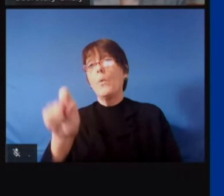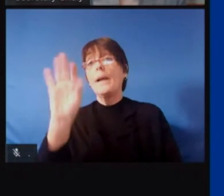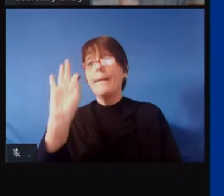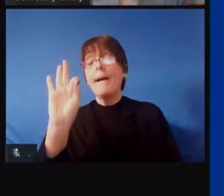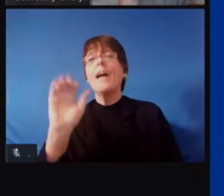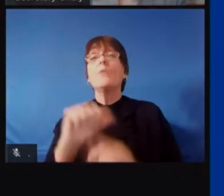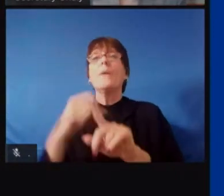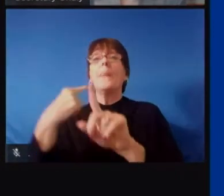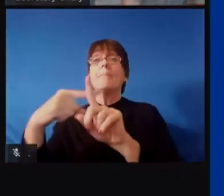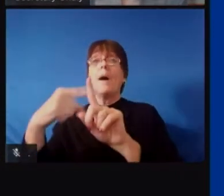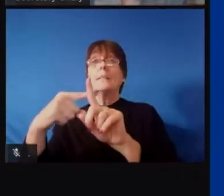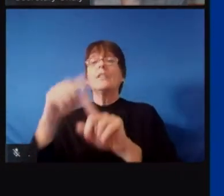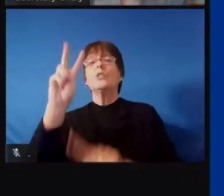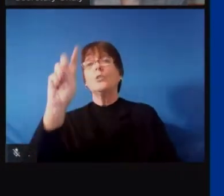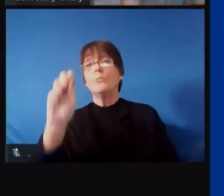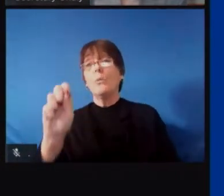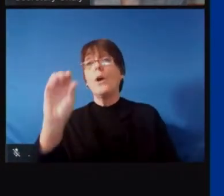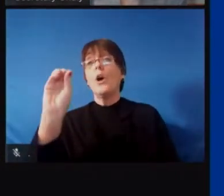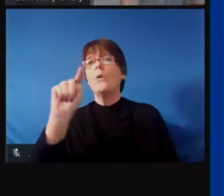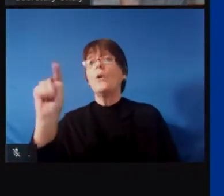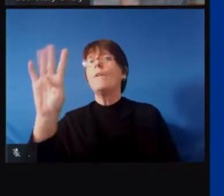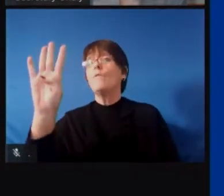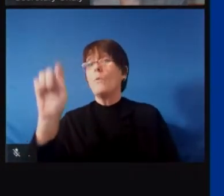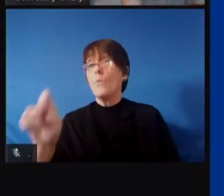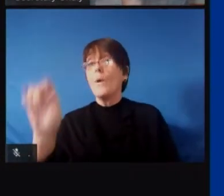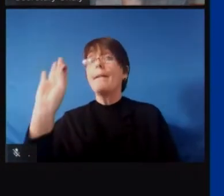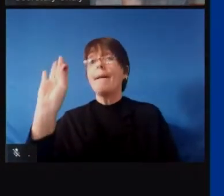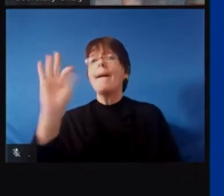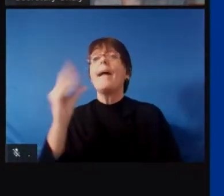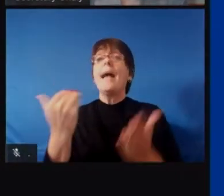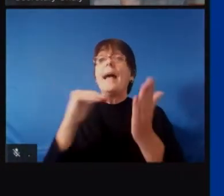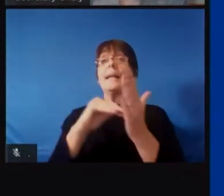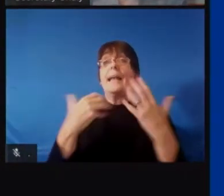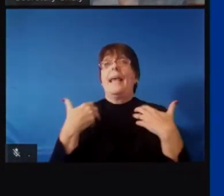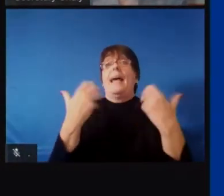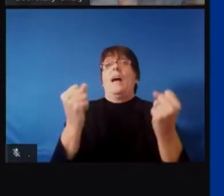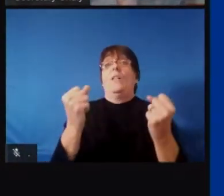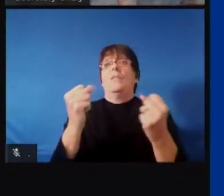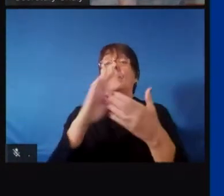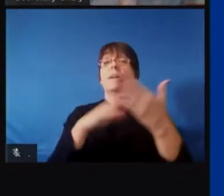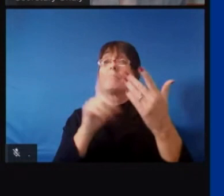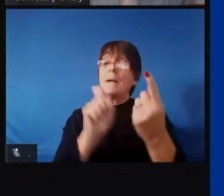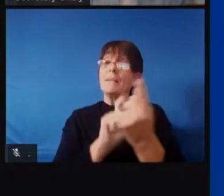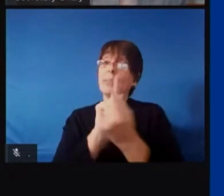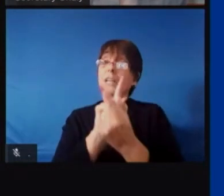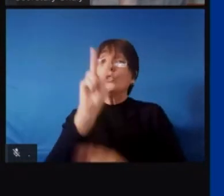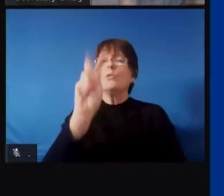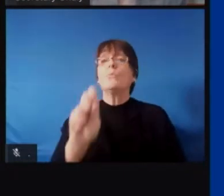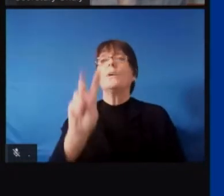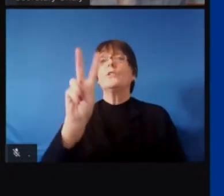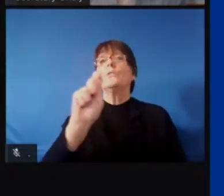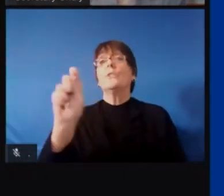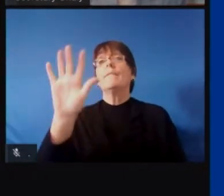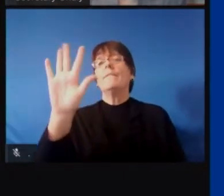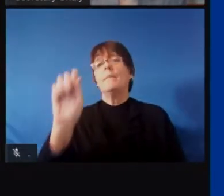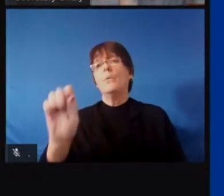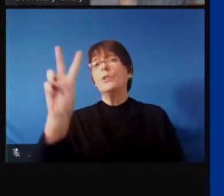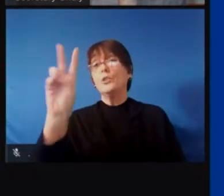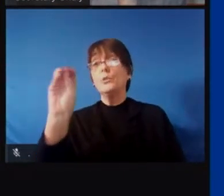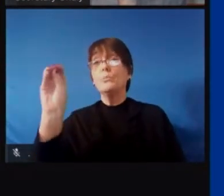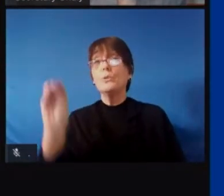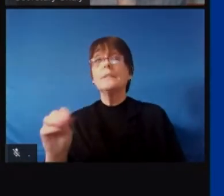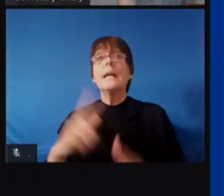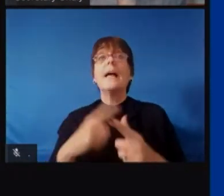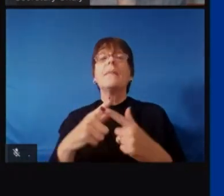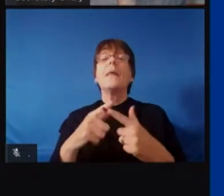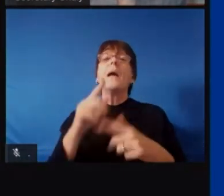the positivity rates 2.0 to 4.9. And again, our health equity quartile needs to be at 2.2 to 5.2%. And then